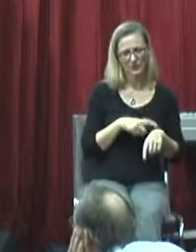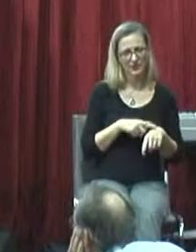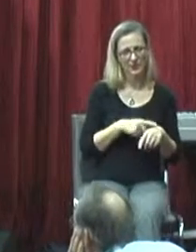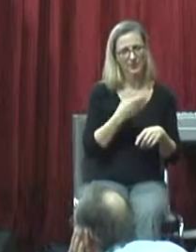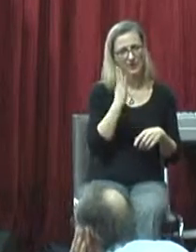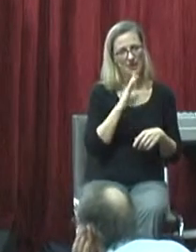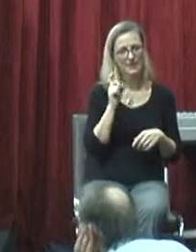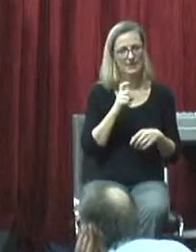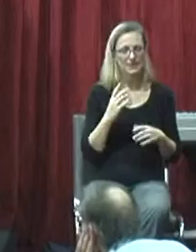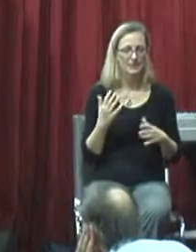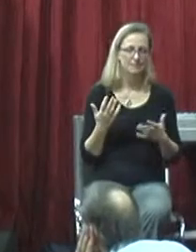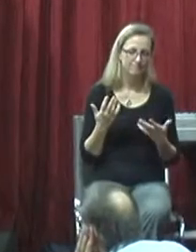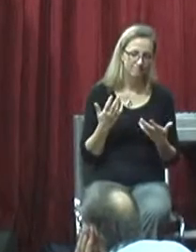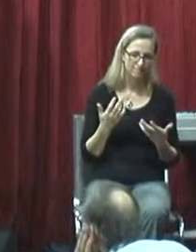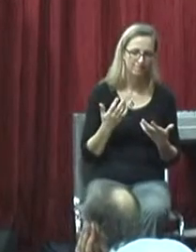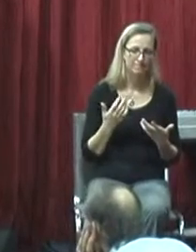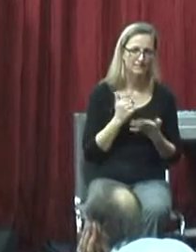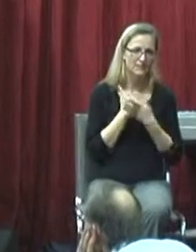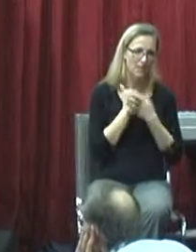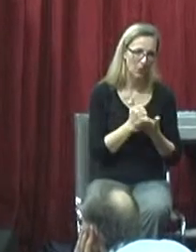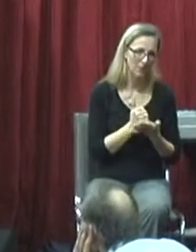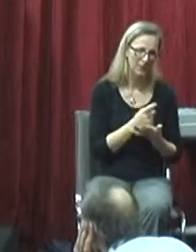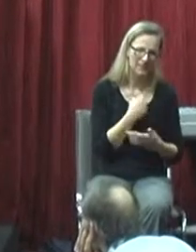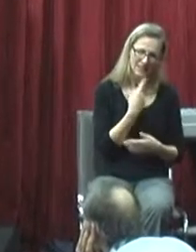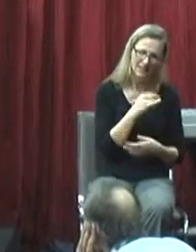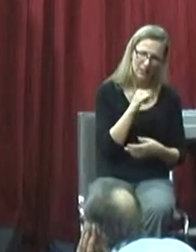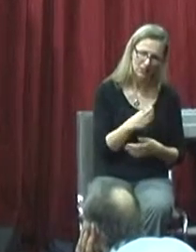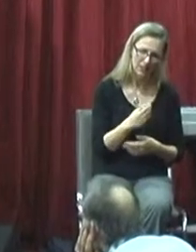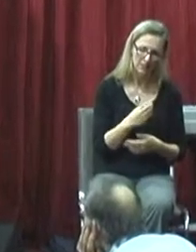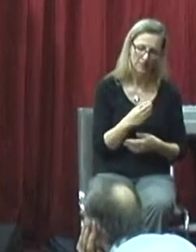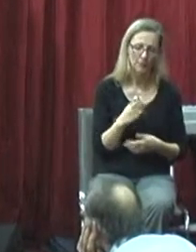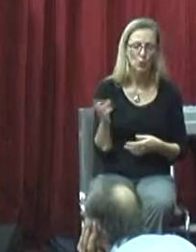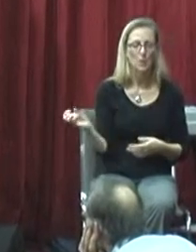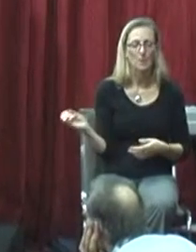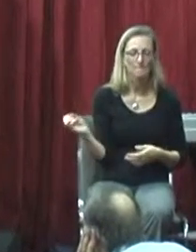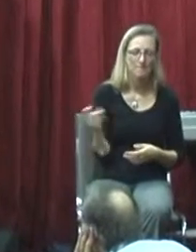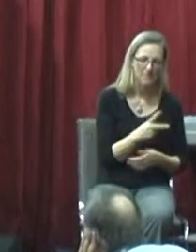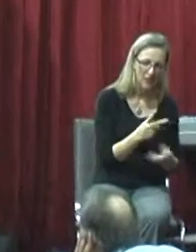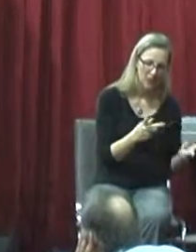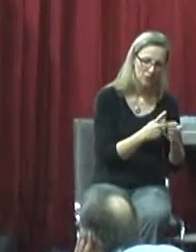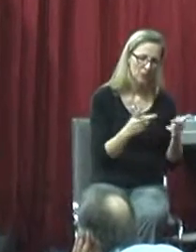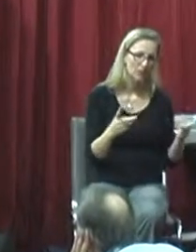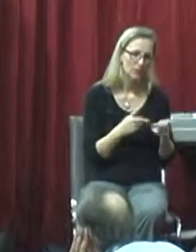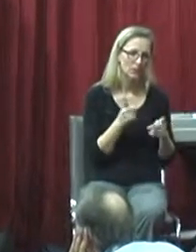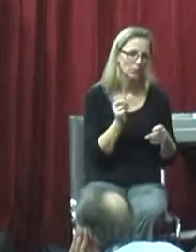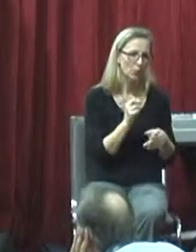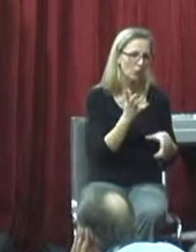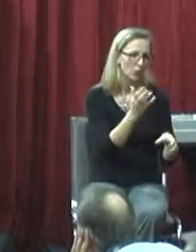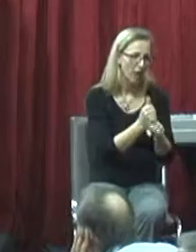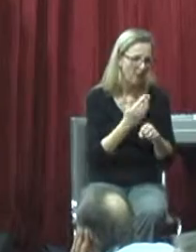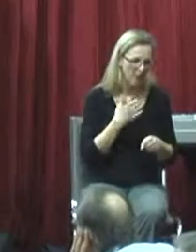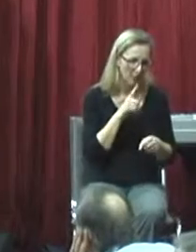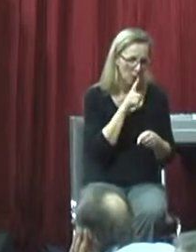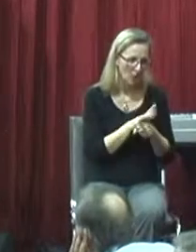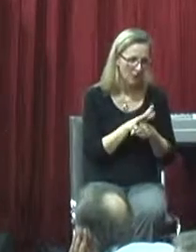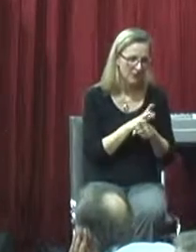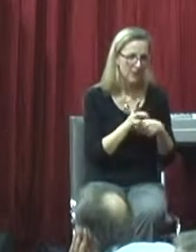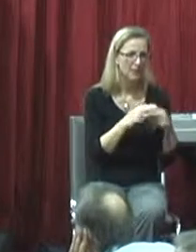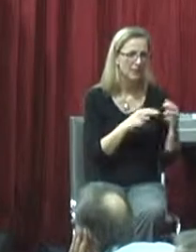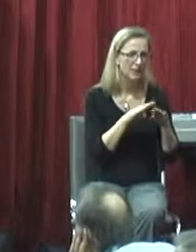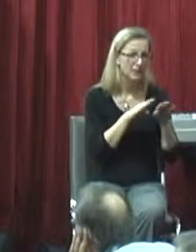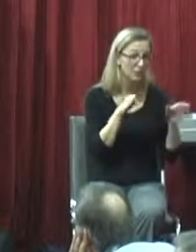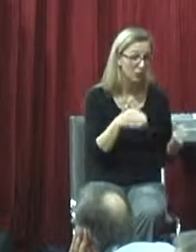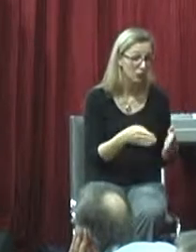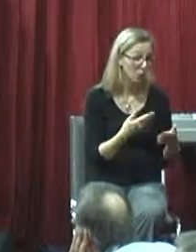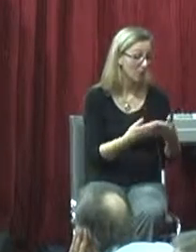had to intervene and tell Jacob, return to the place where you received my promise to you. Build an altar there before